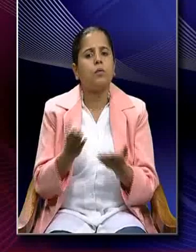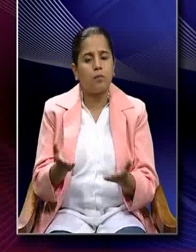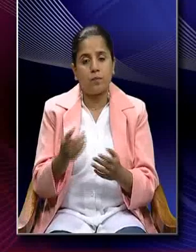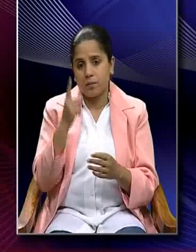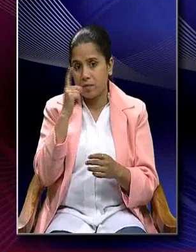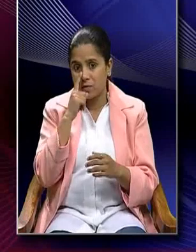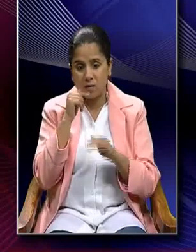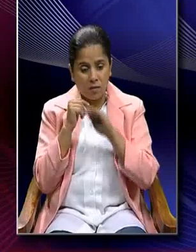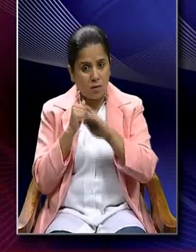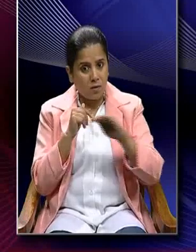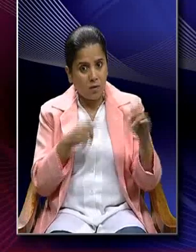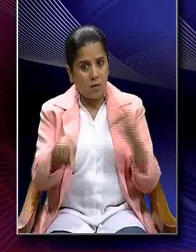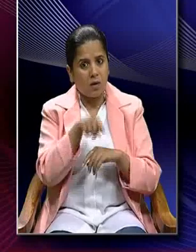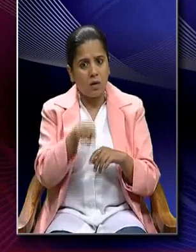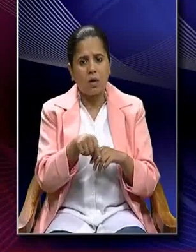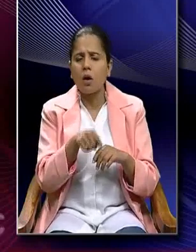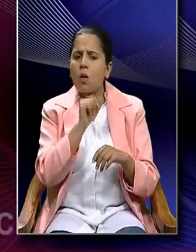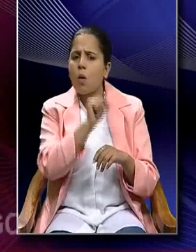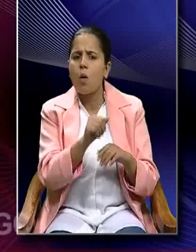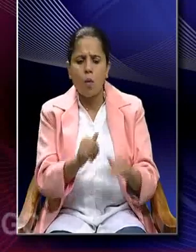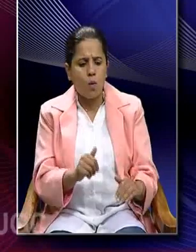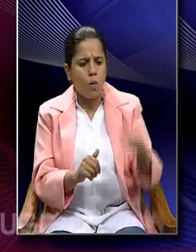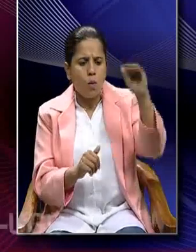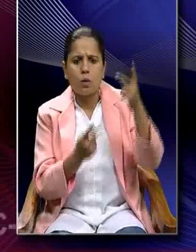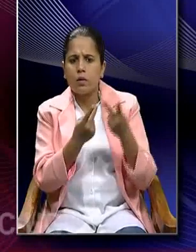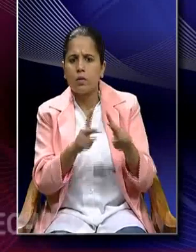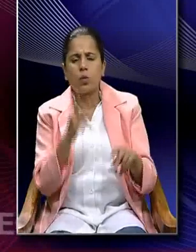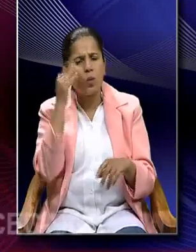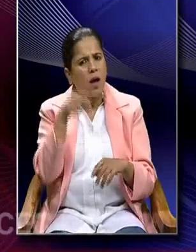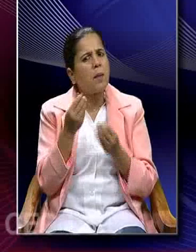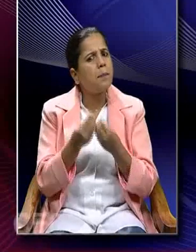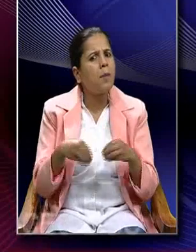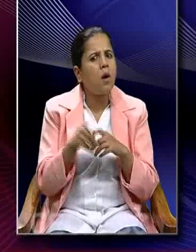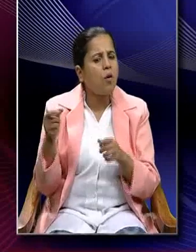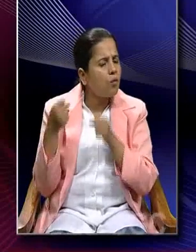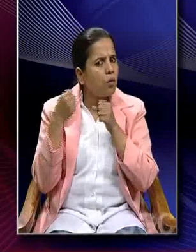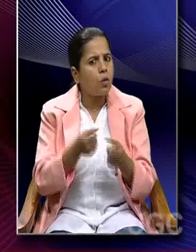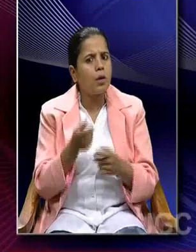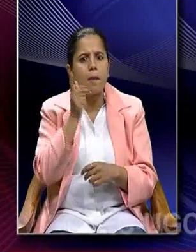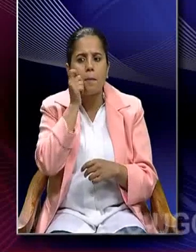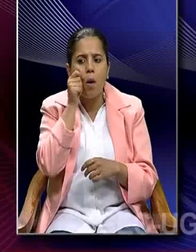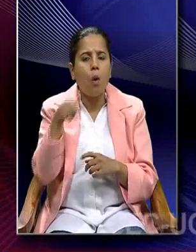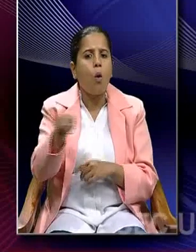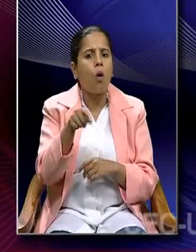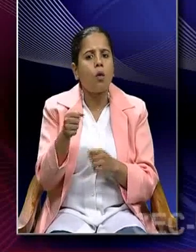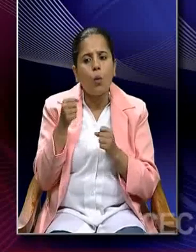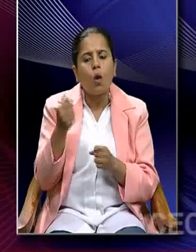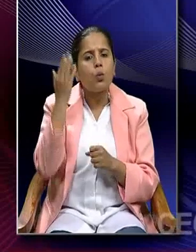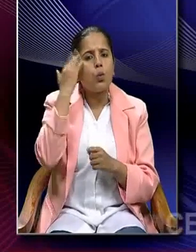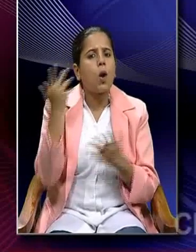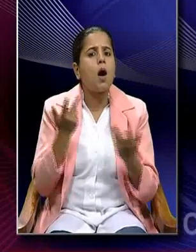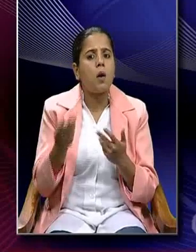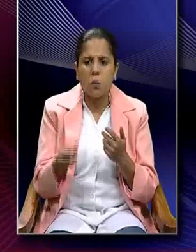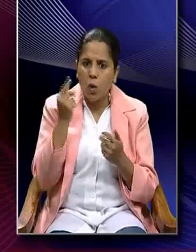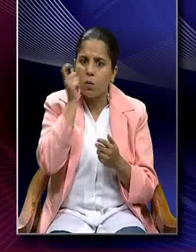girl child is located differently. Why is there more emphasis on the boy child? To understand that, we have